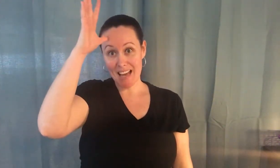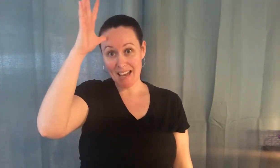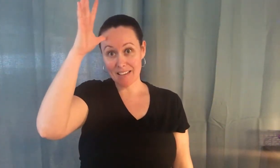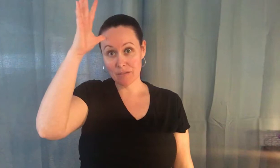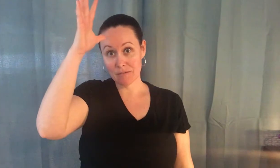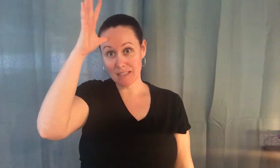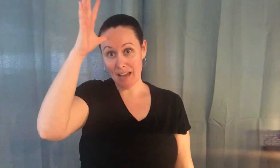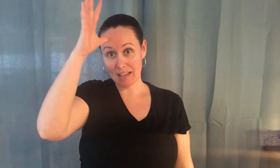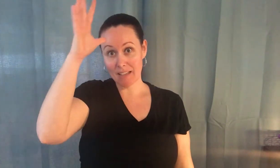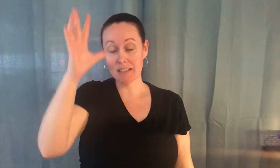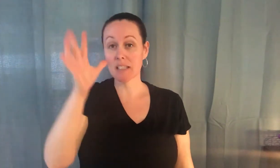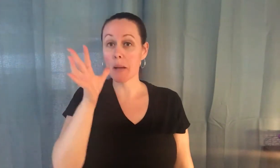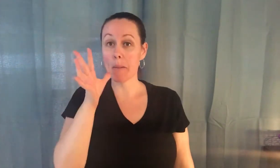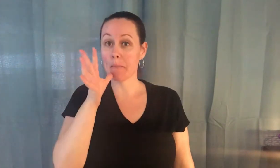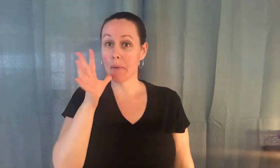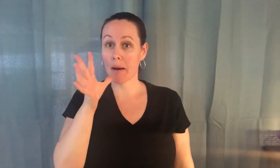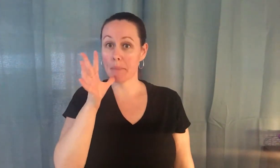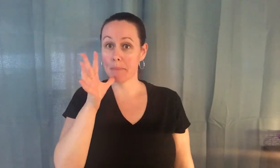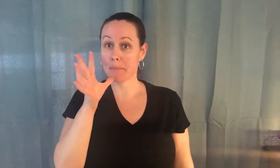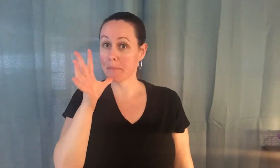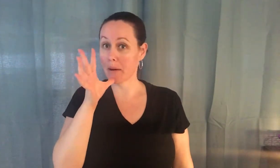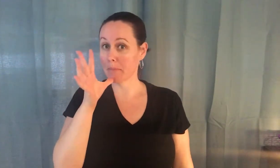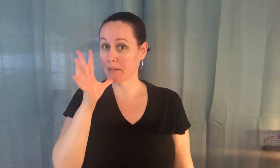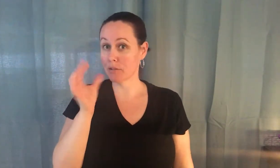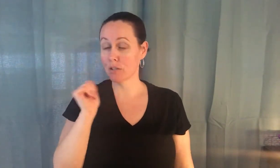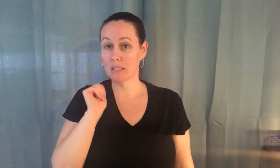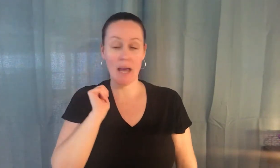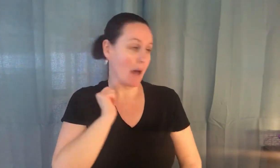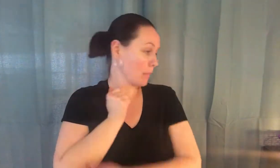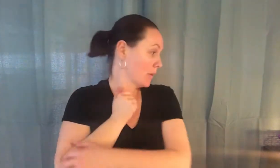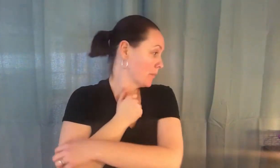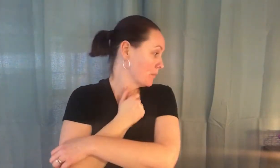dad, daddy, mom, mommy, and you just tap.